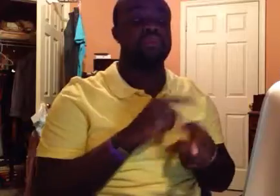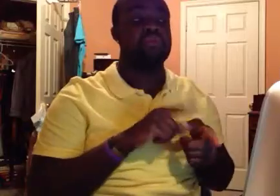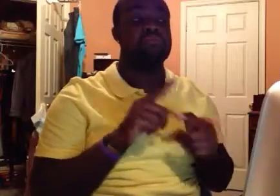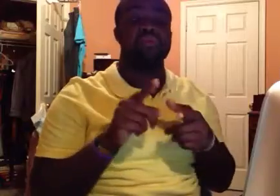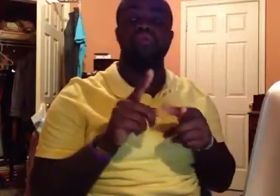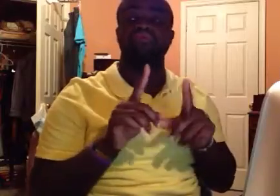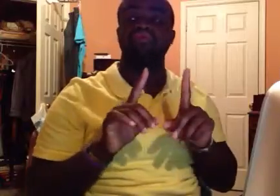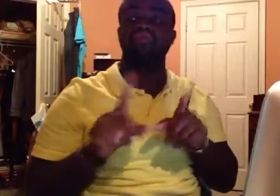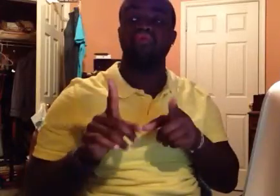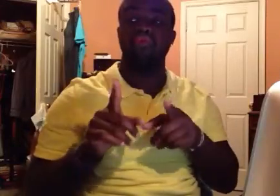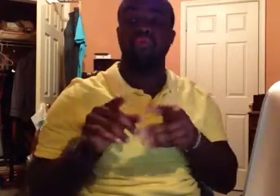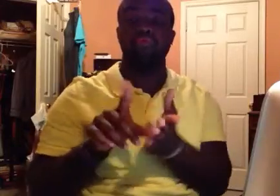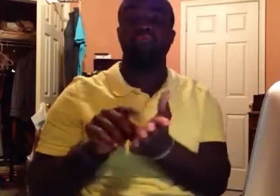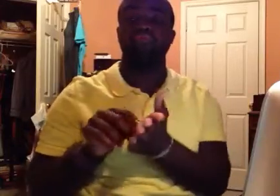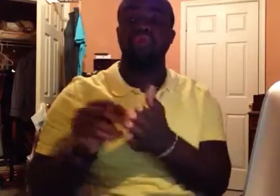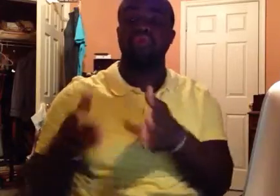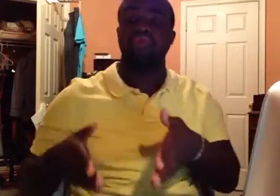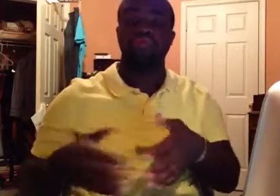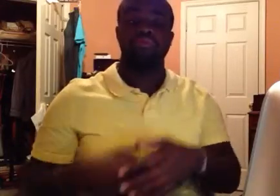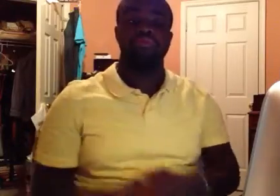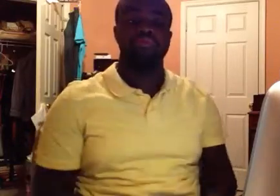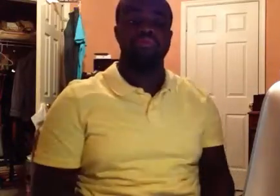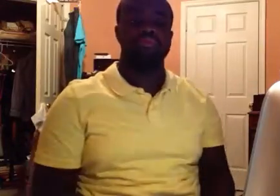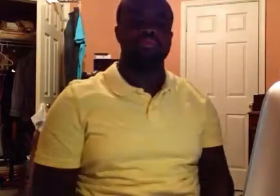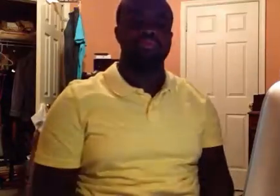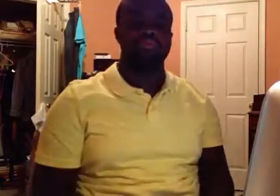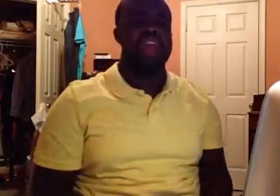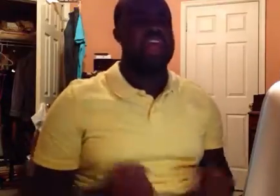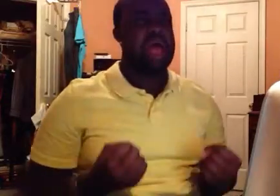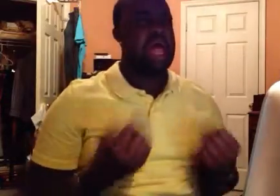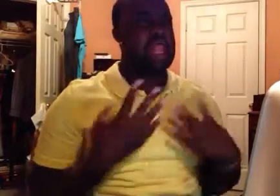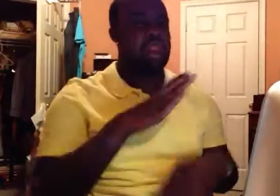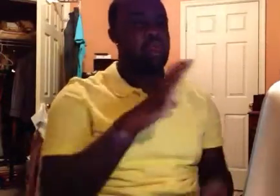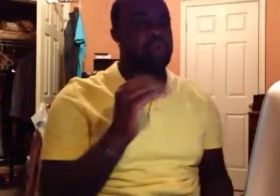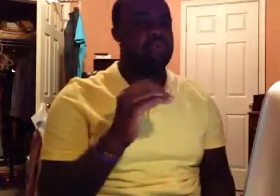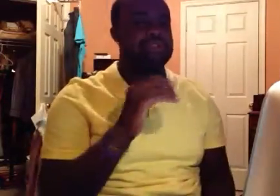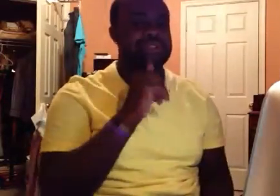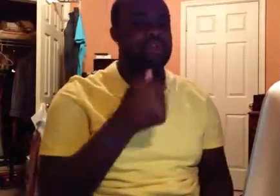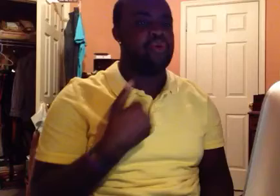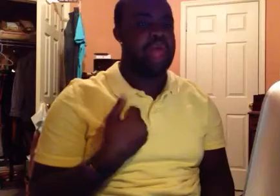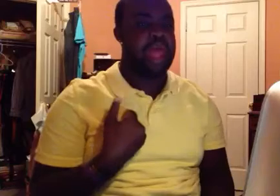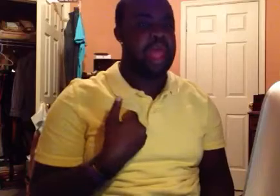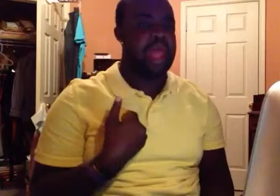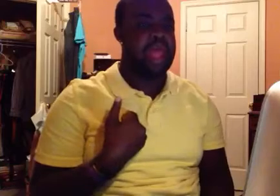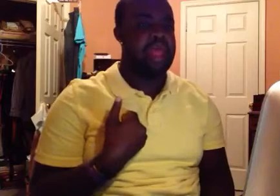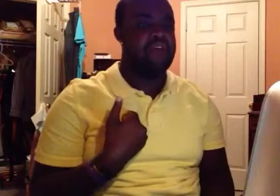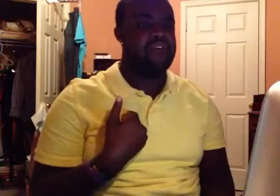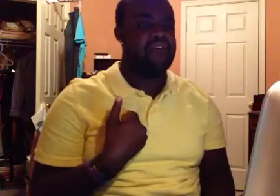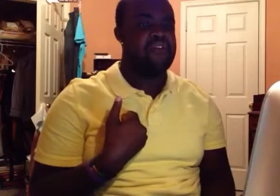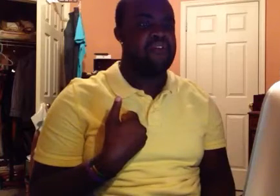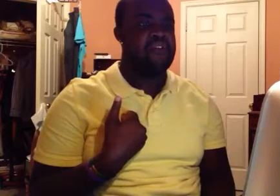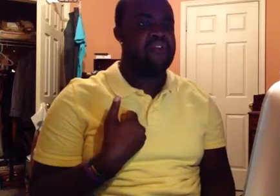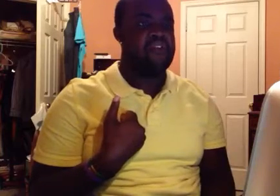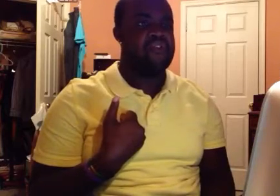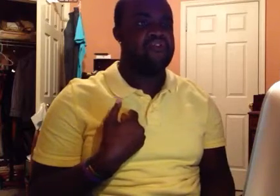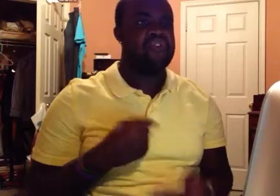if that's where you do it. Some corporations now do not actually print their checks in their own place of business. They'll often have another corporation or other business handle